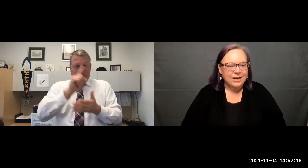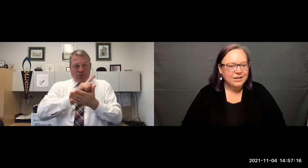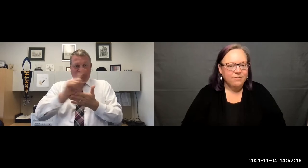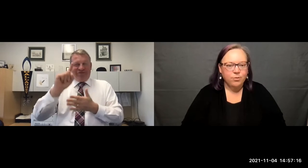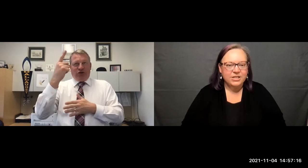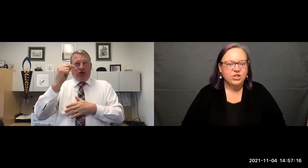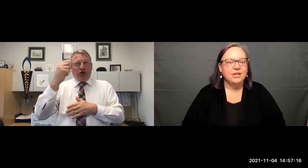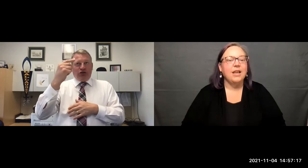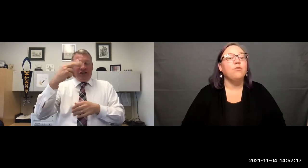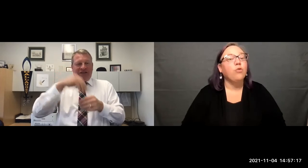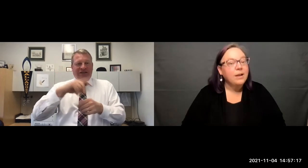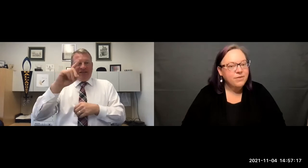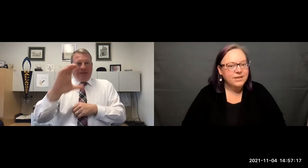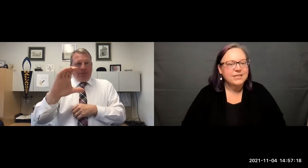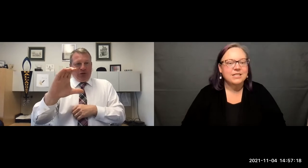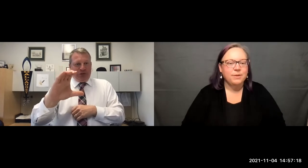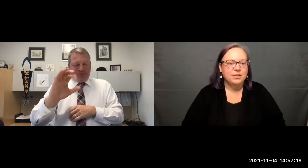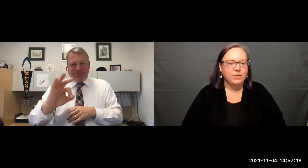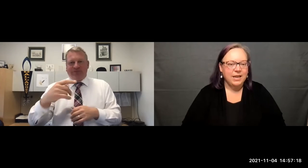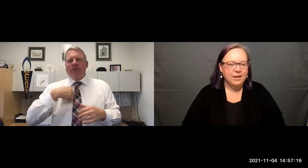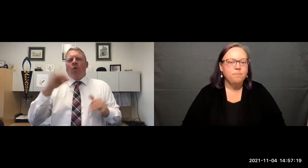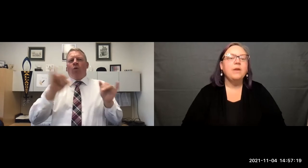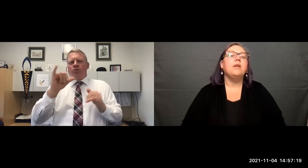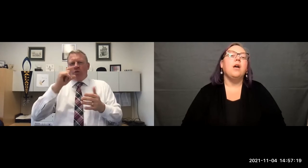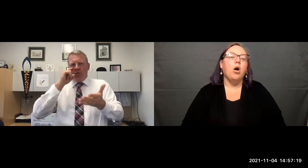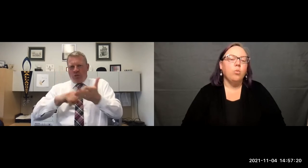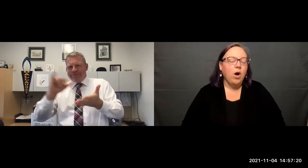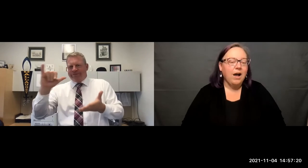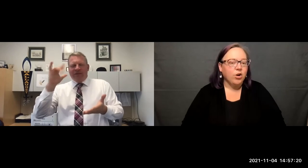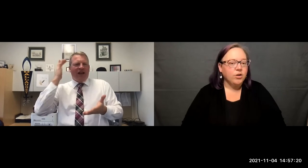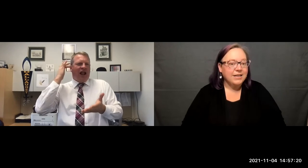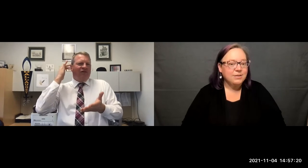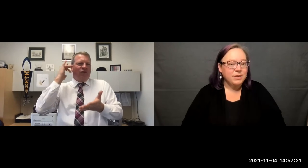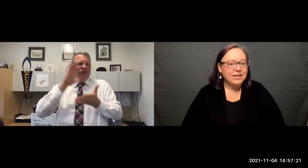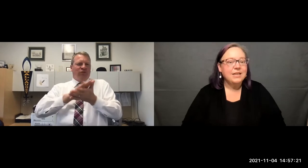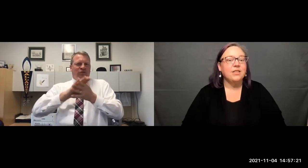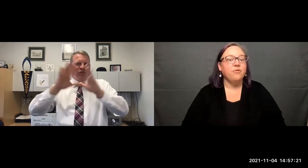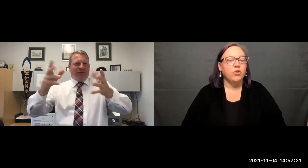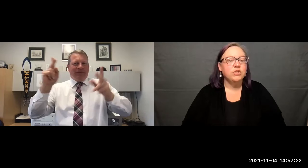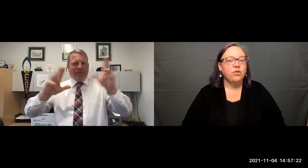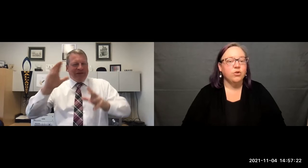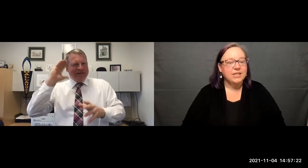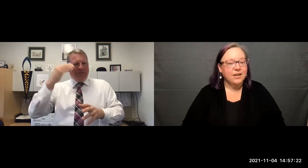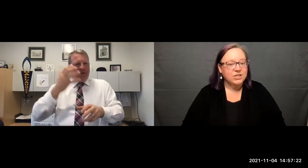and information and frame this as best we can. We'll have our next meeting in the first Thursday of